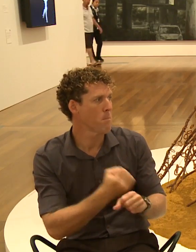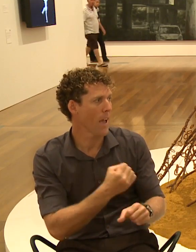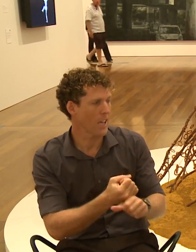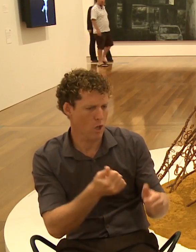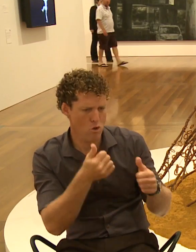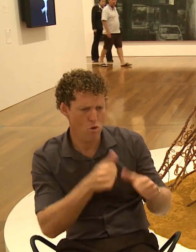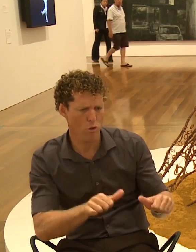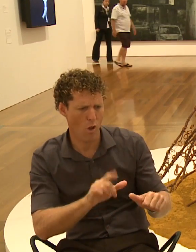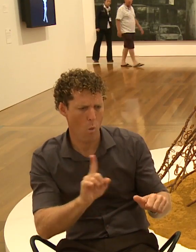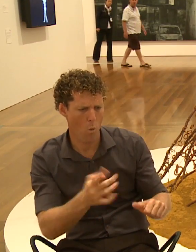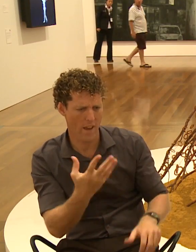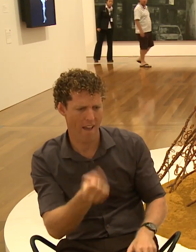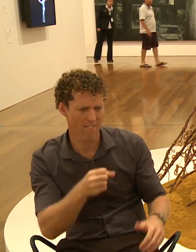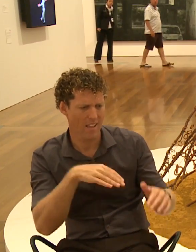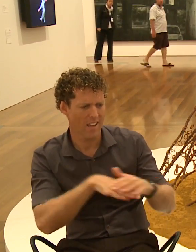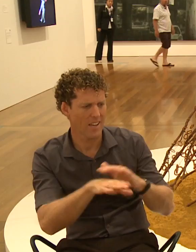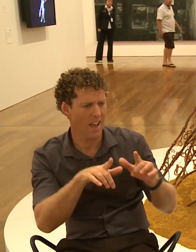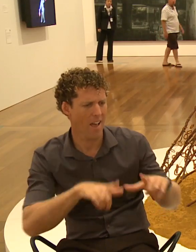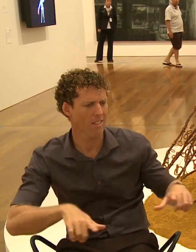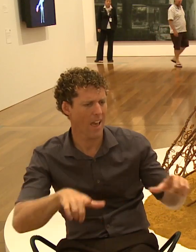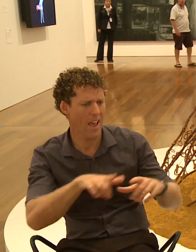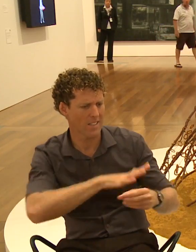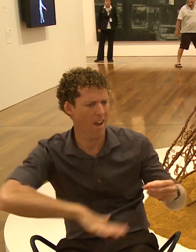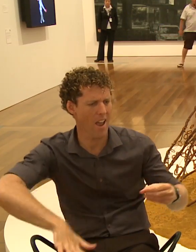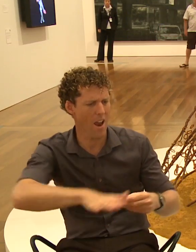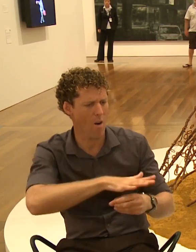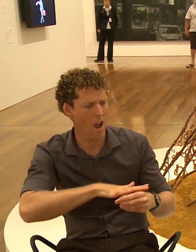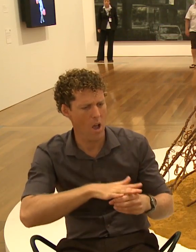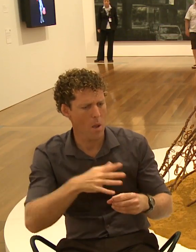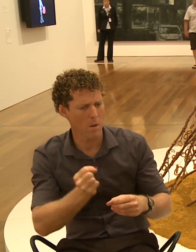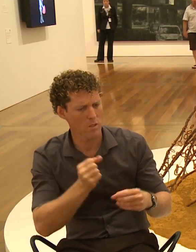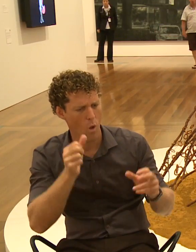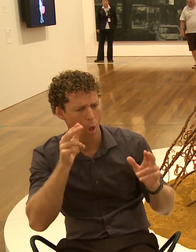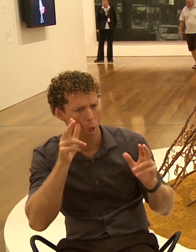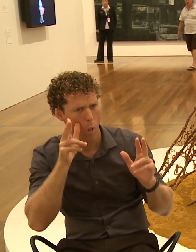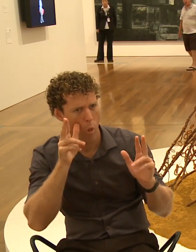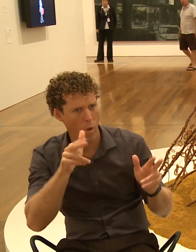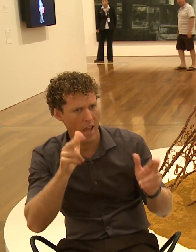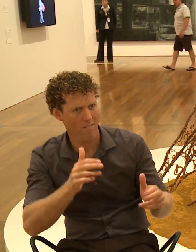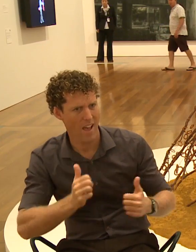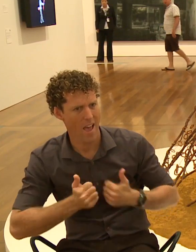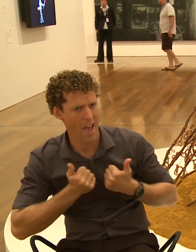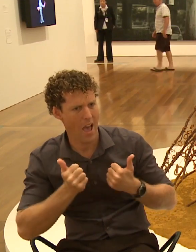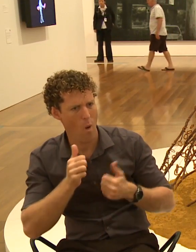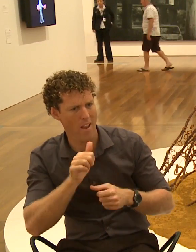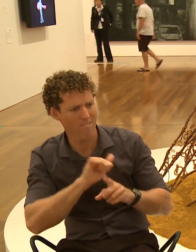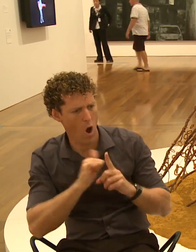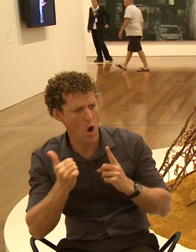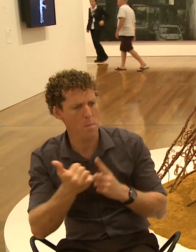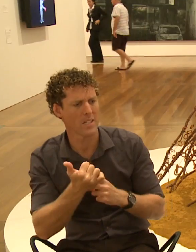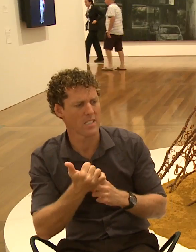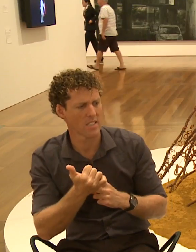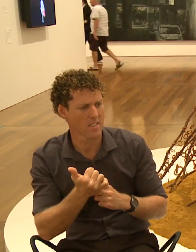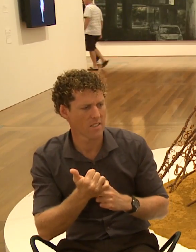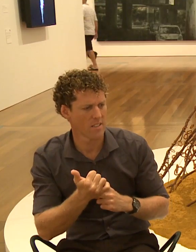we have in our area. It's about looking after our environment,